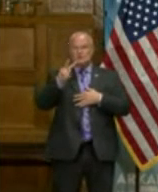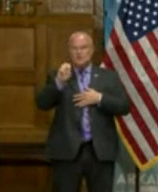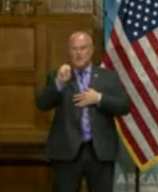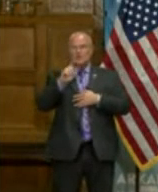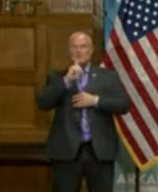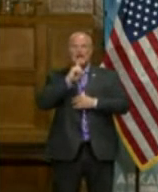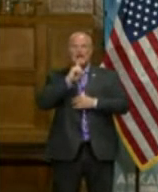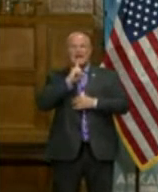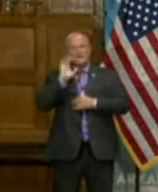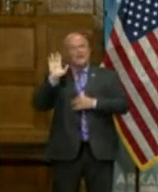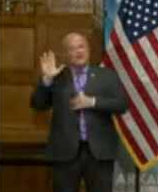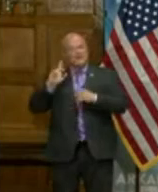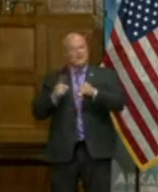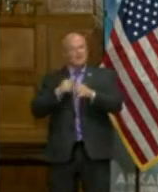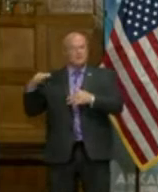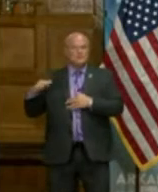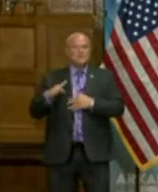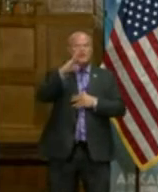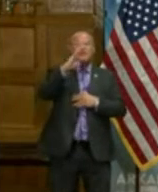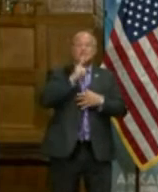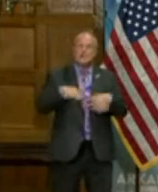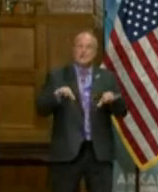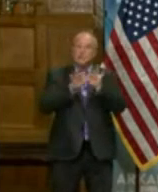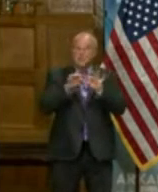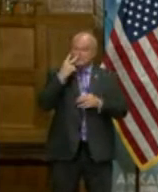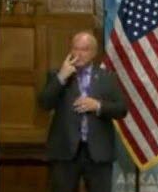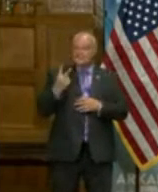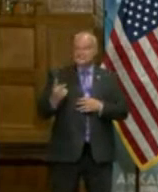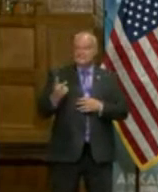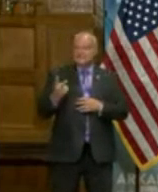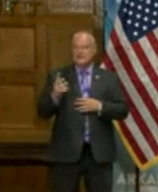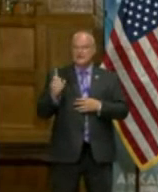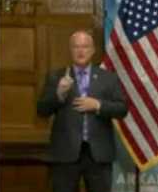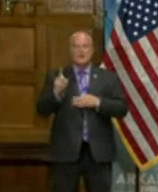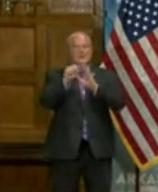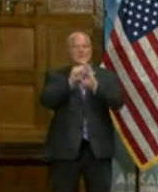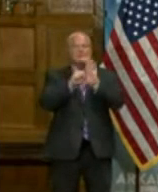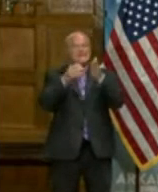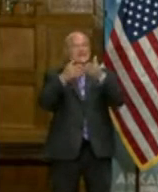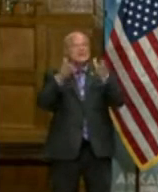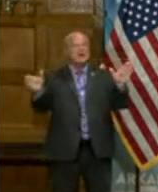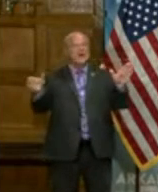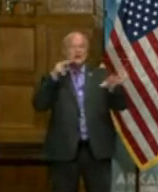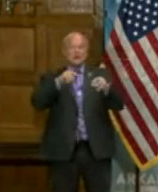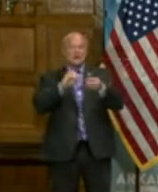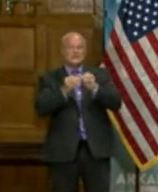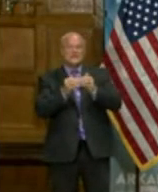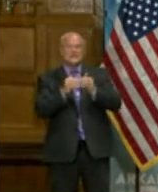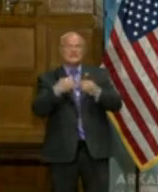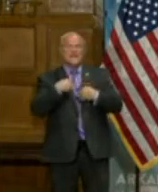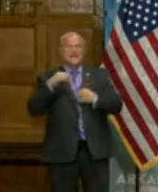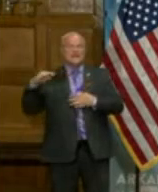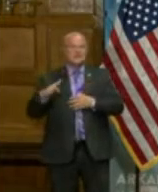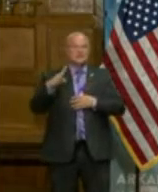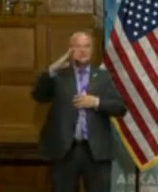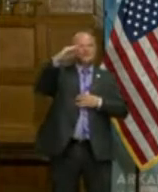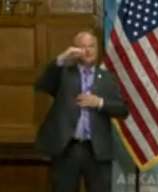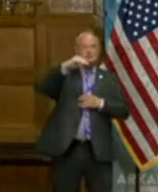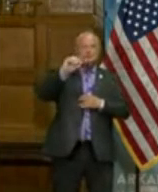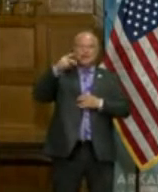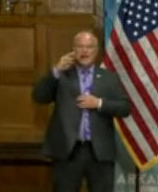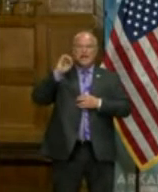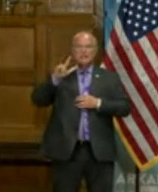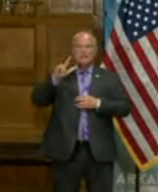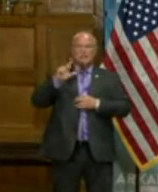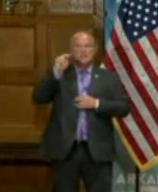is actually their first wave, and that's really important to see. Whereas statewide, if you look at the numbers, we had one peak in April.